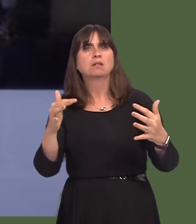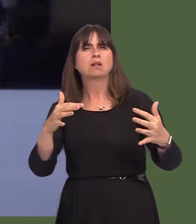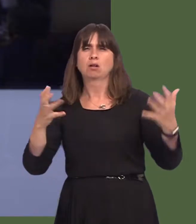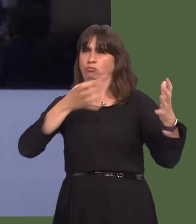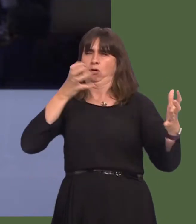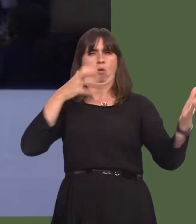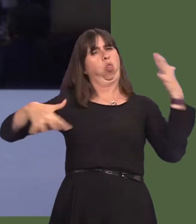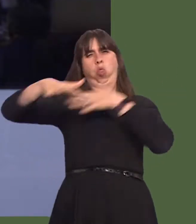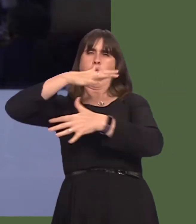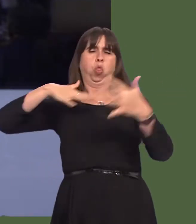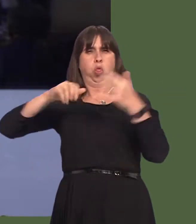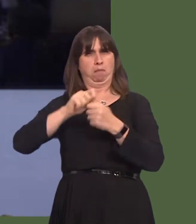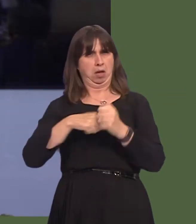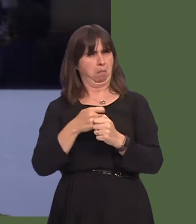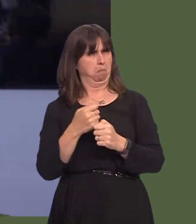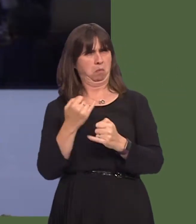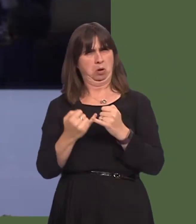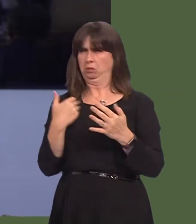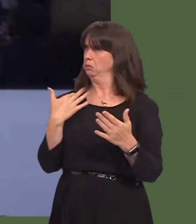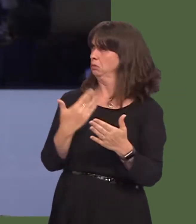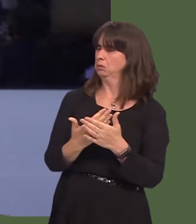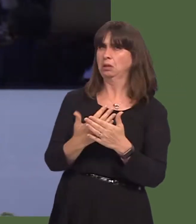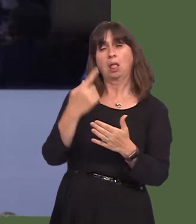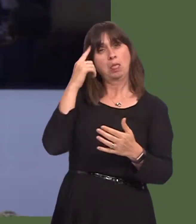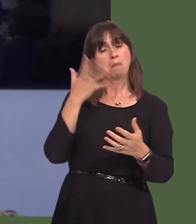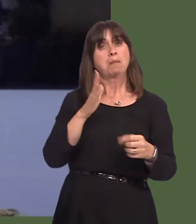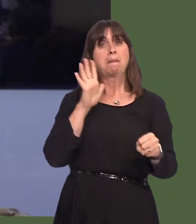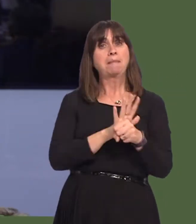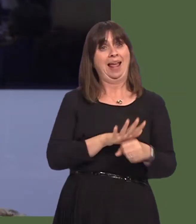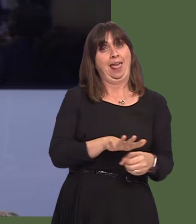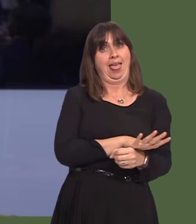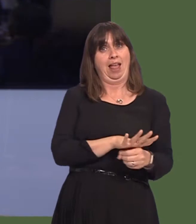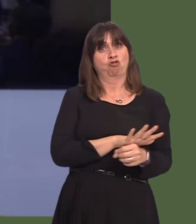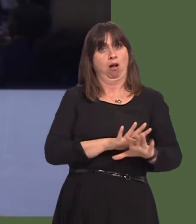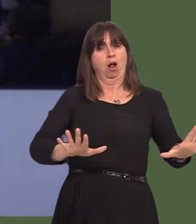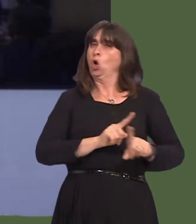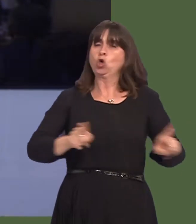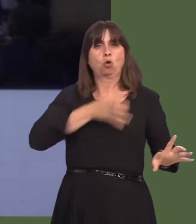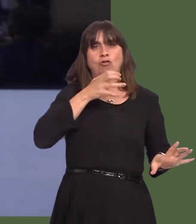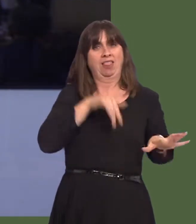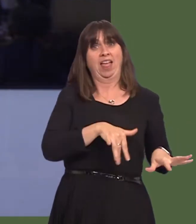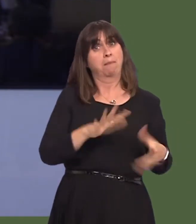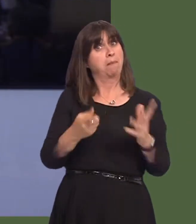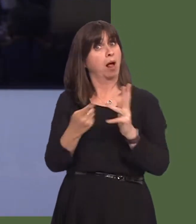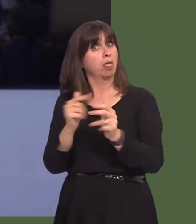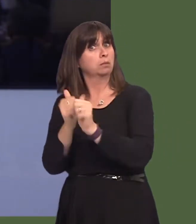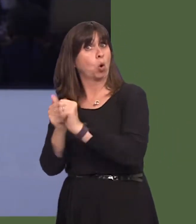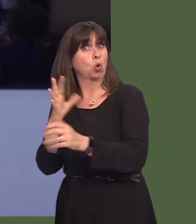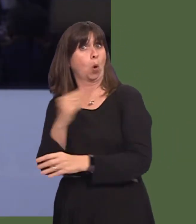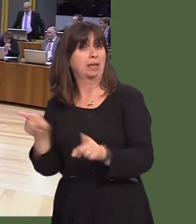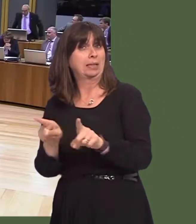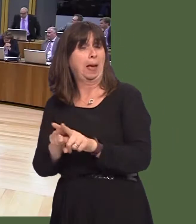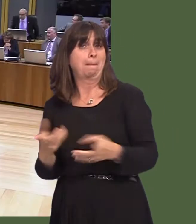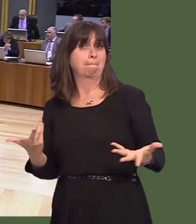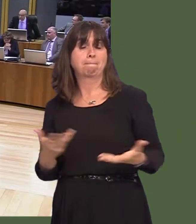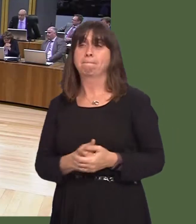sporting bodies with a view to extending the ban to other sports and venues where alcohol abuse is a problem in